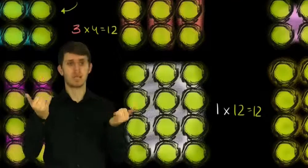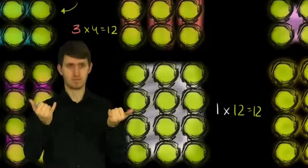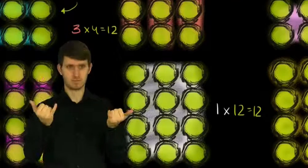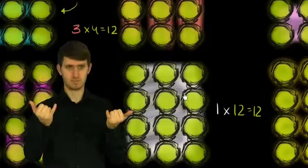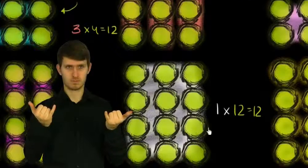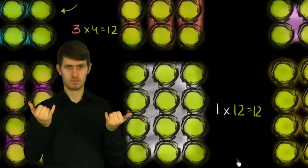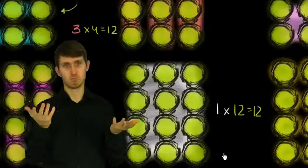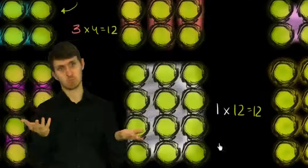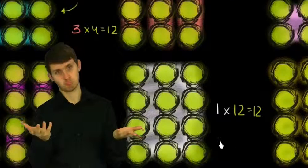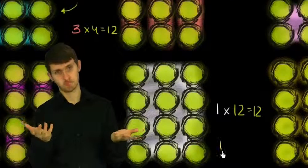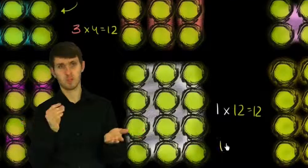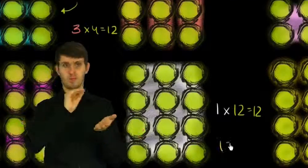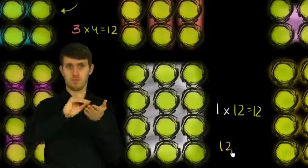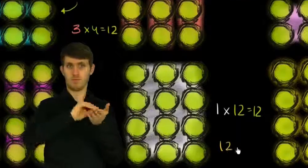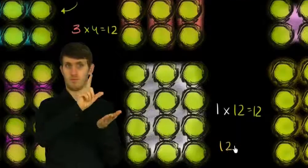we could also write